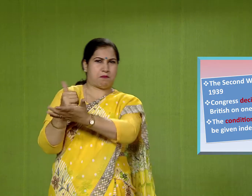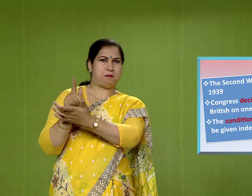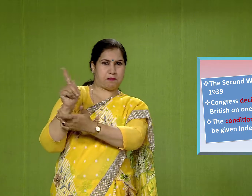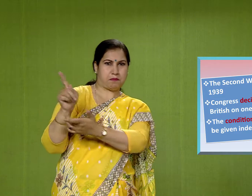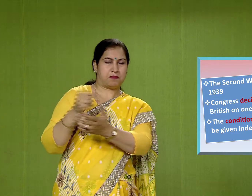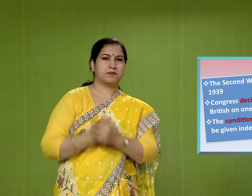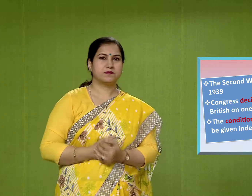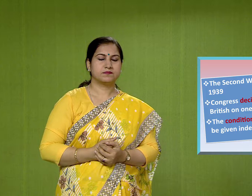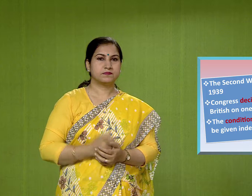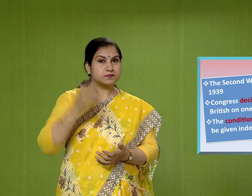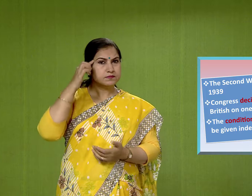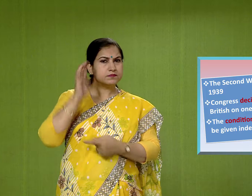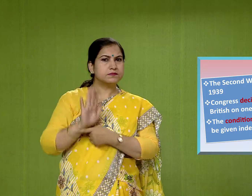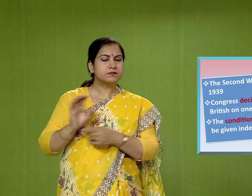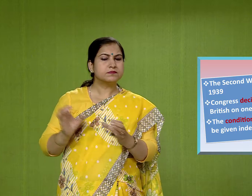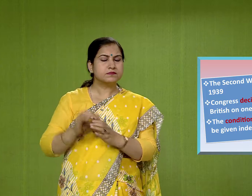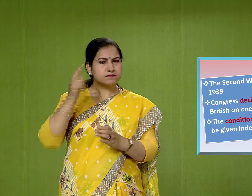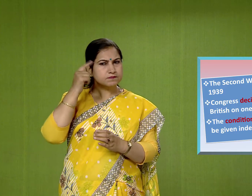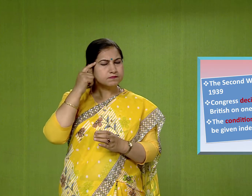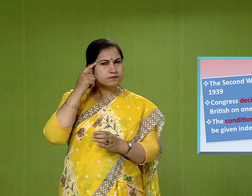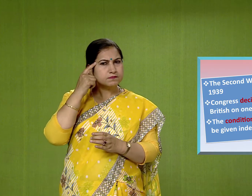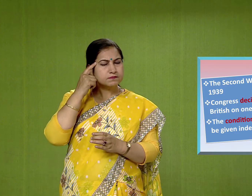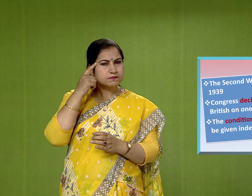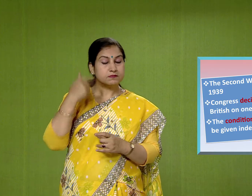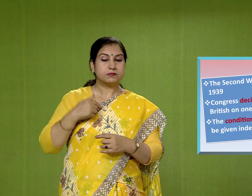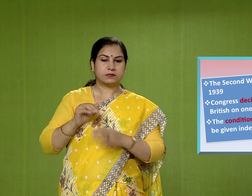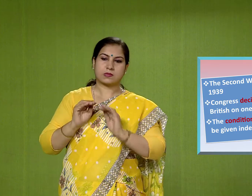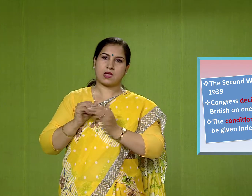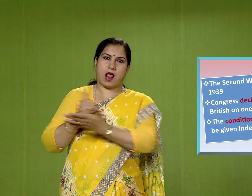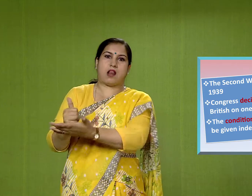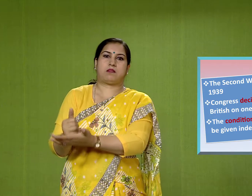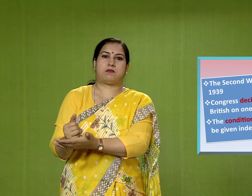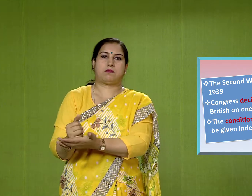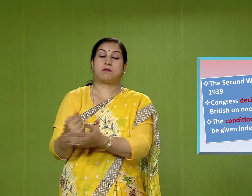While Congress decided to support the British on one condition,